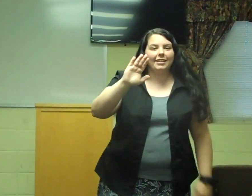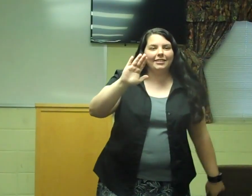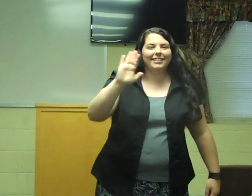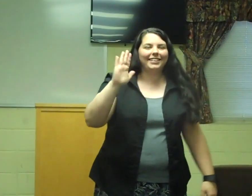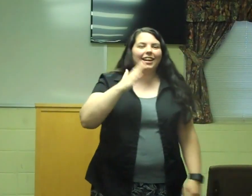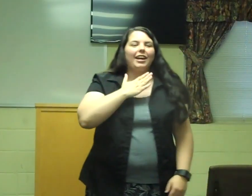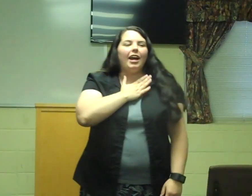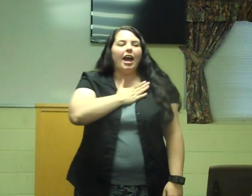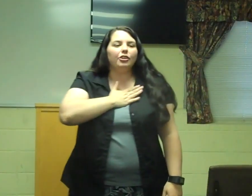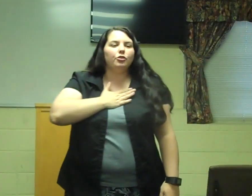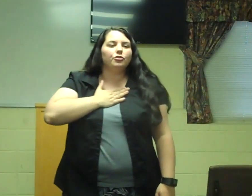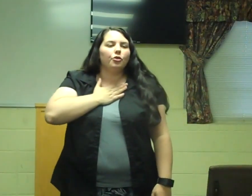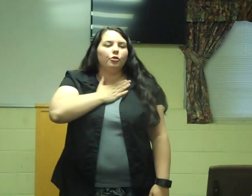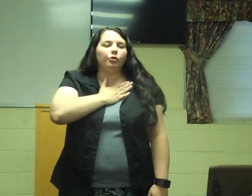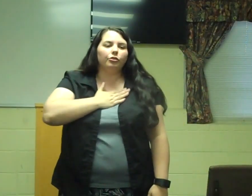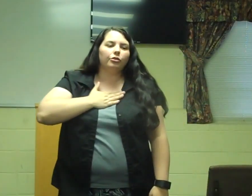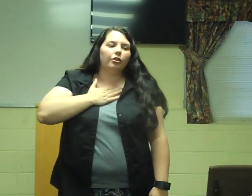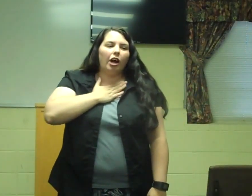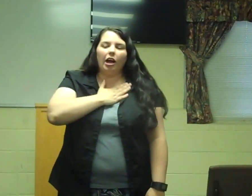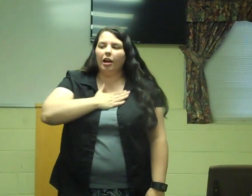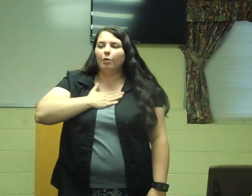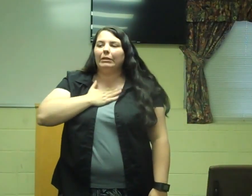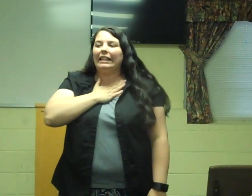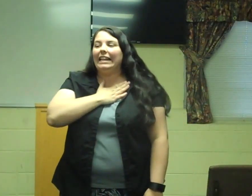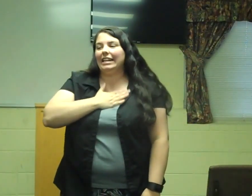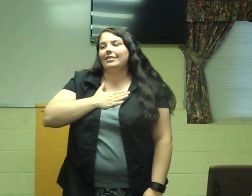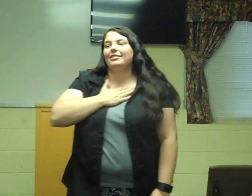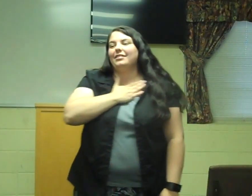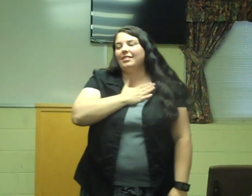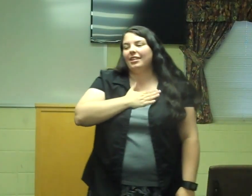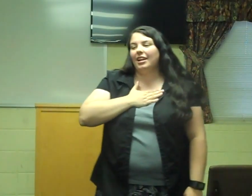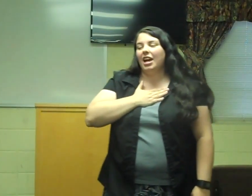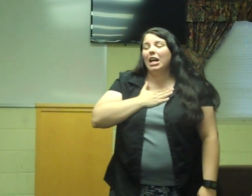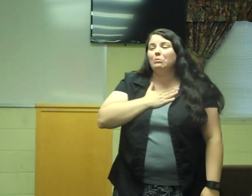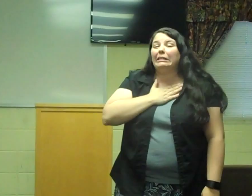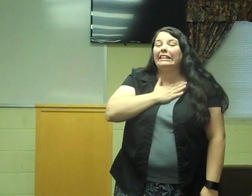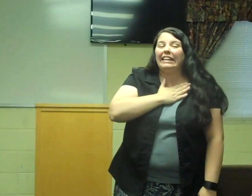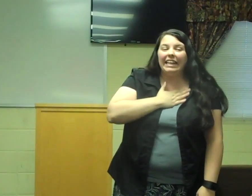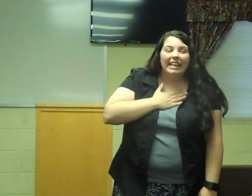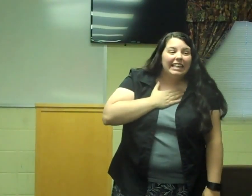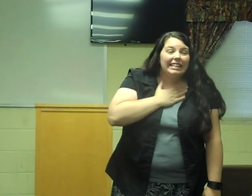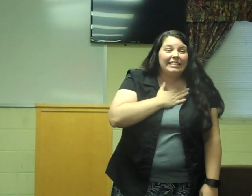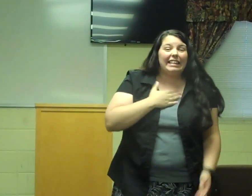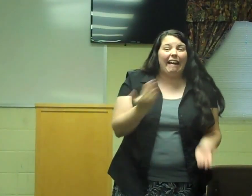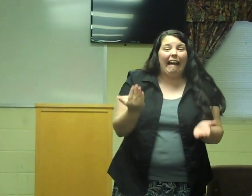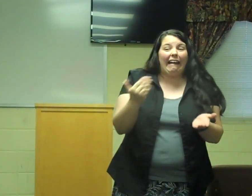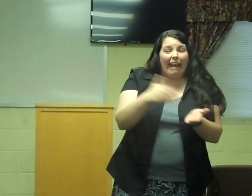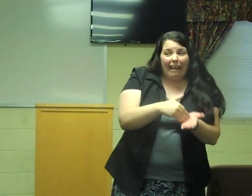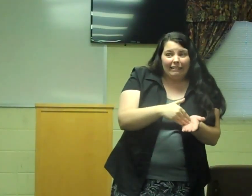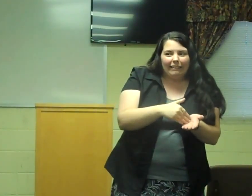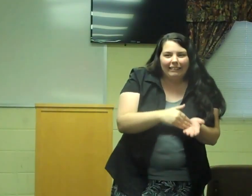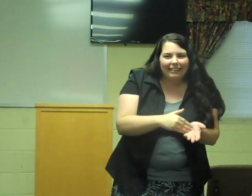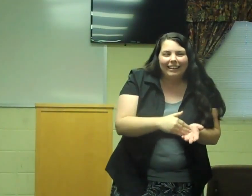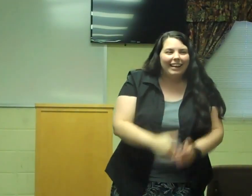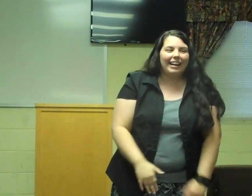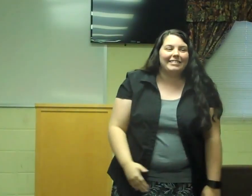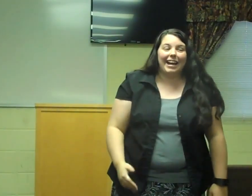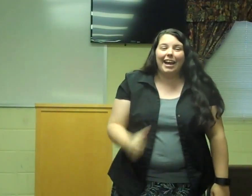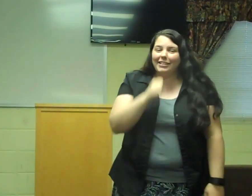hand, and you do circle. Please. Please, again. Because I